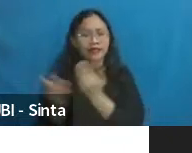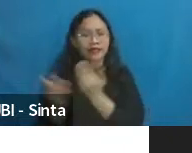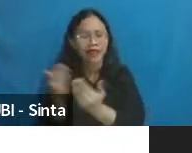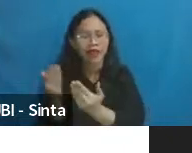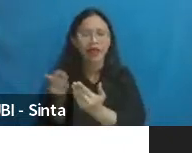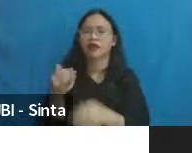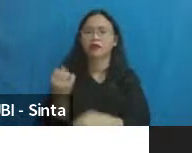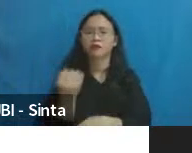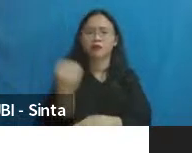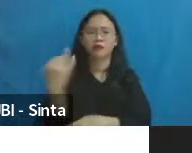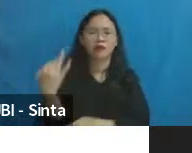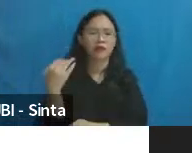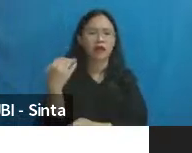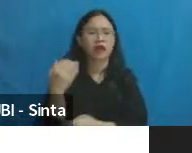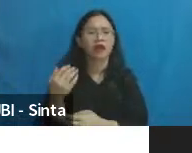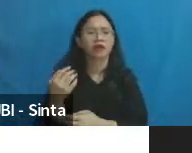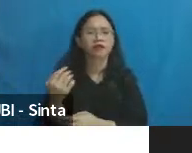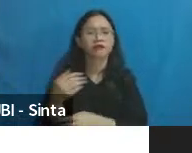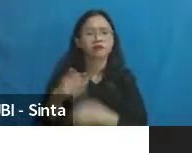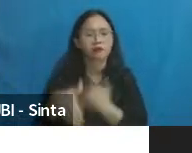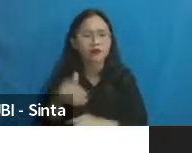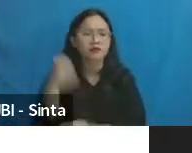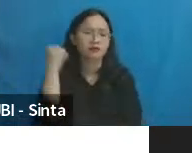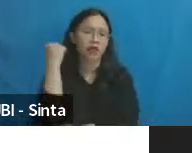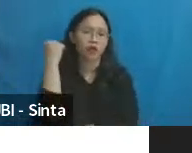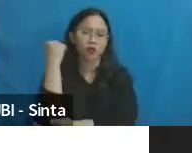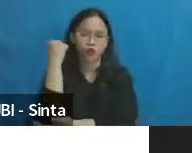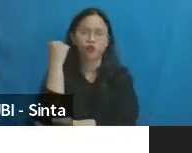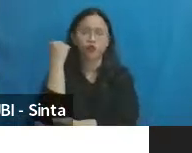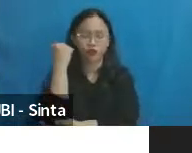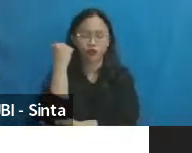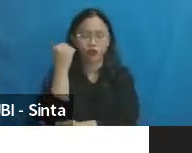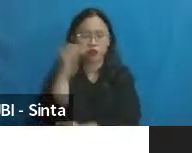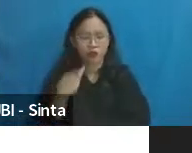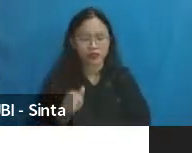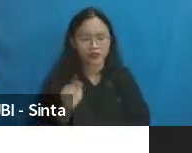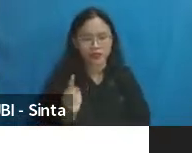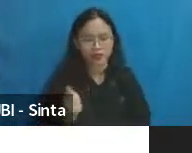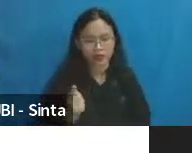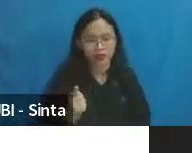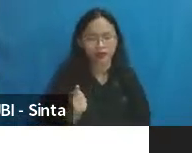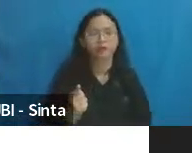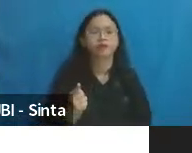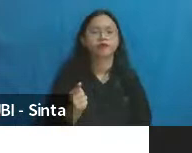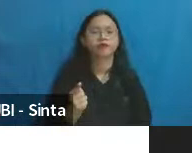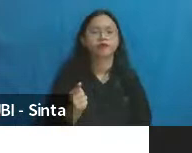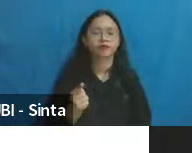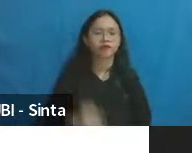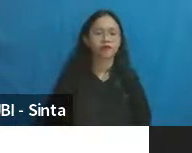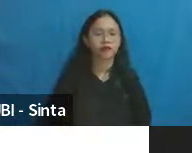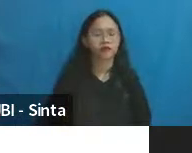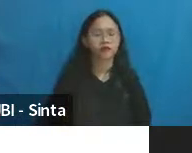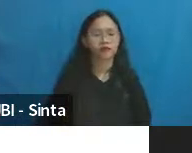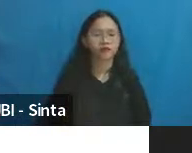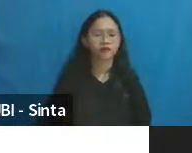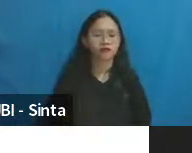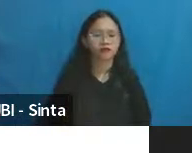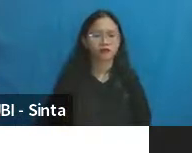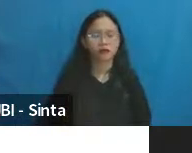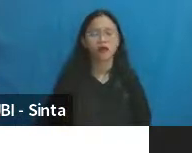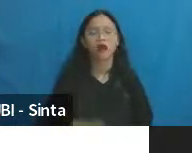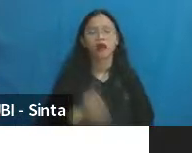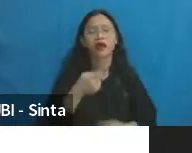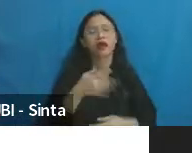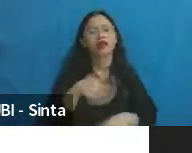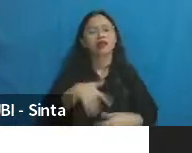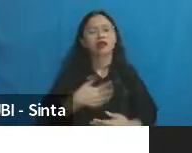won't see certain people as legitimate, which is problematic. In terms of the